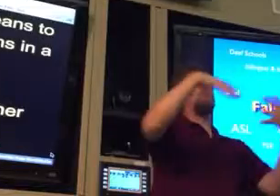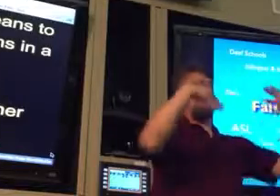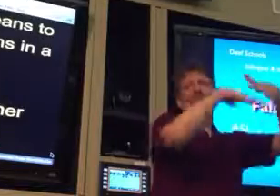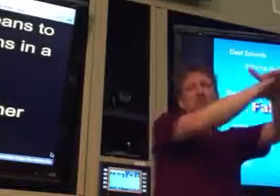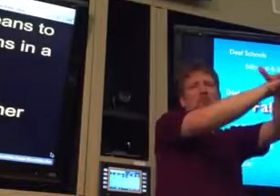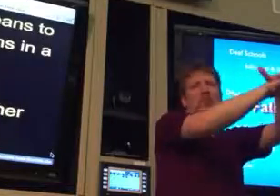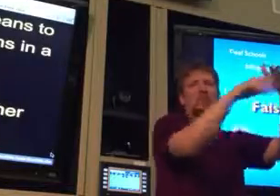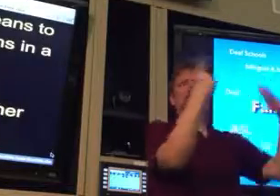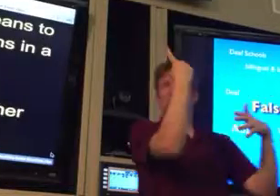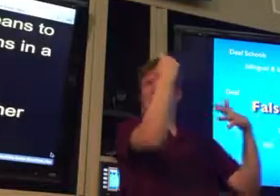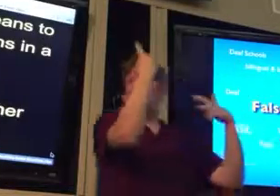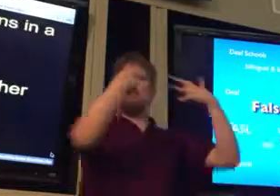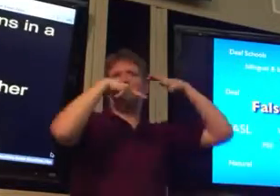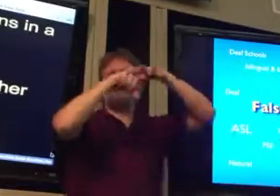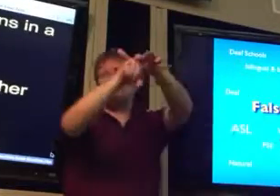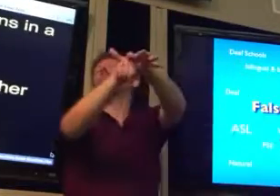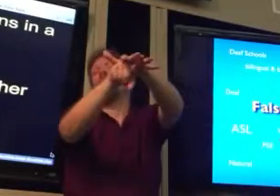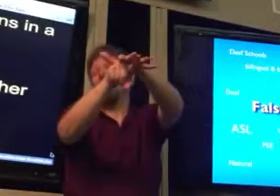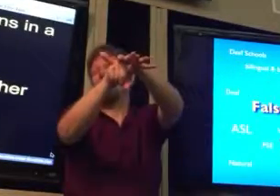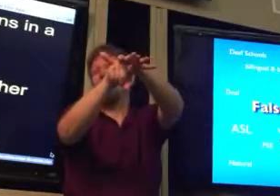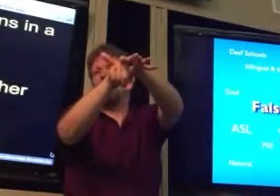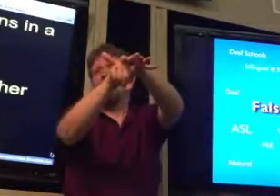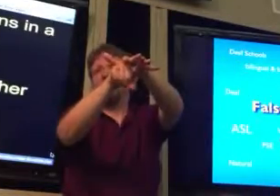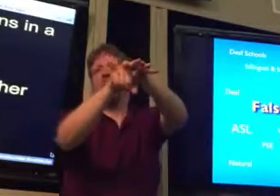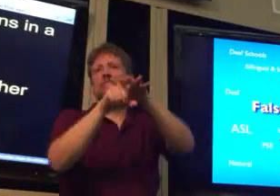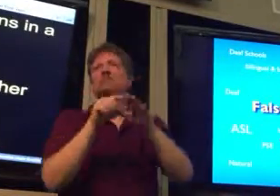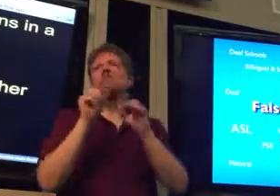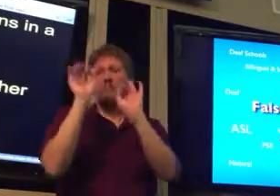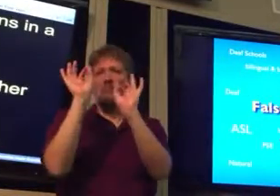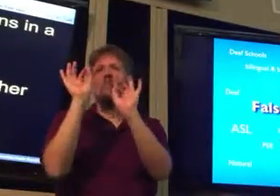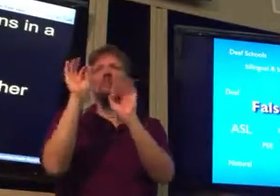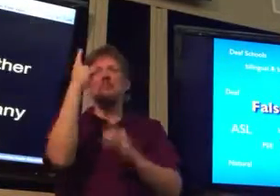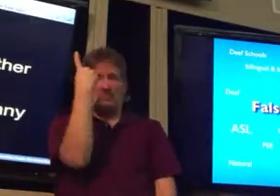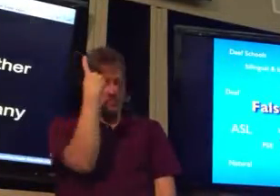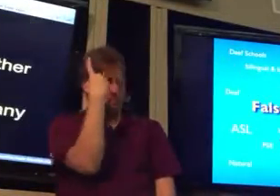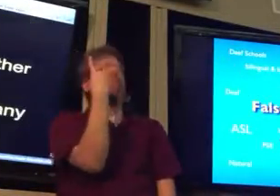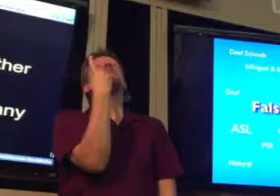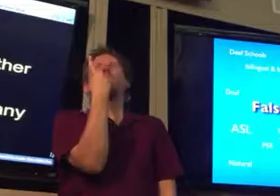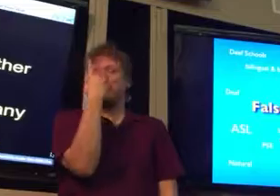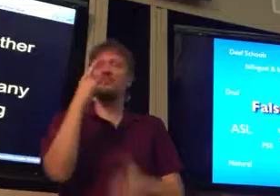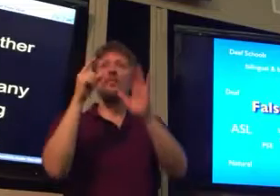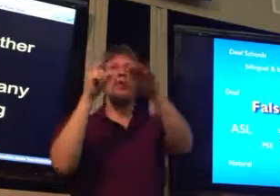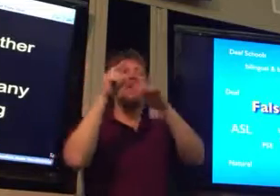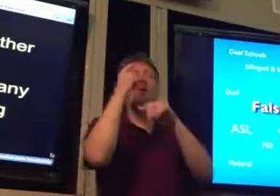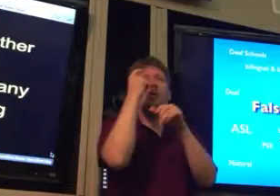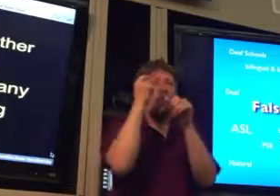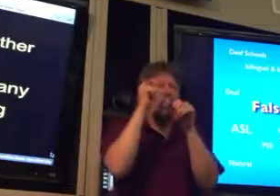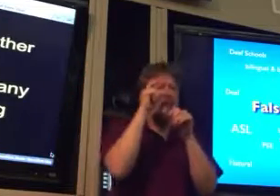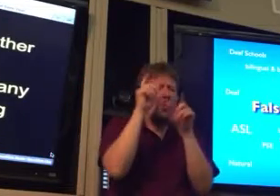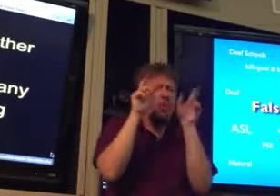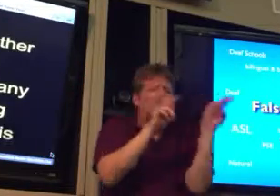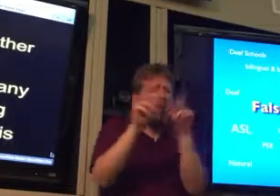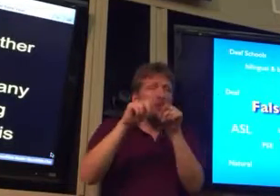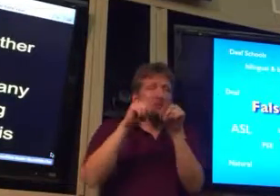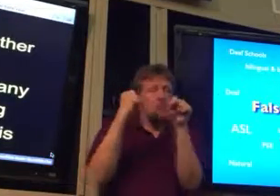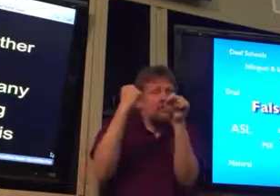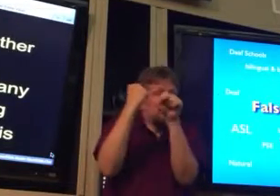students and hearing students together. But this is when someone is just one deaf student compared